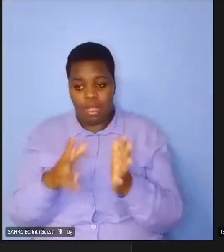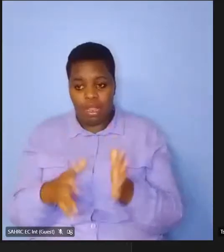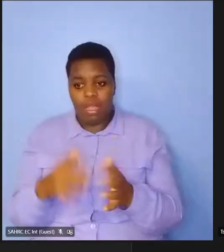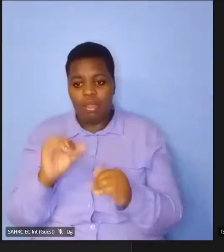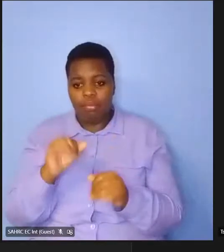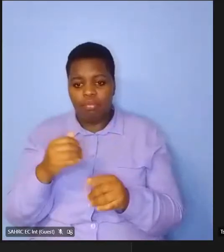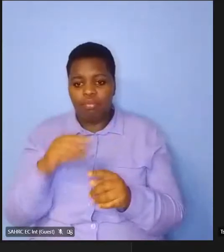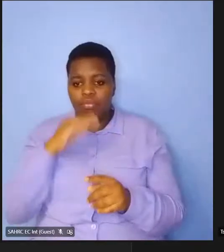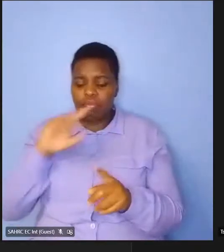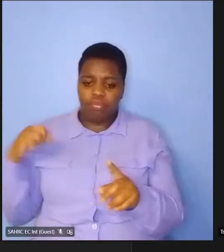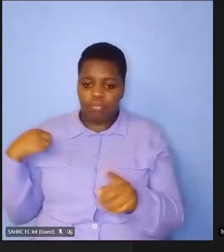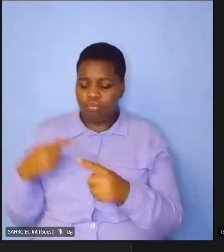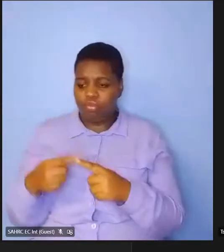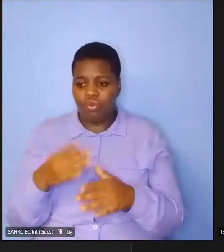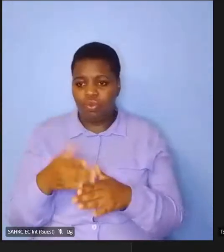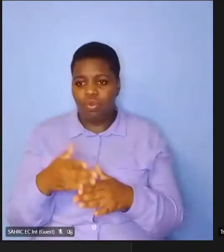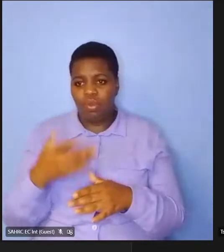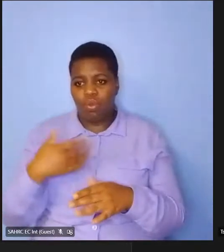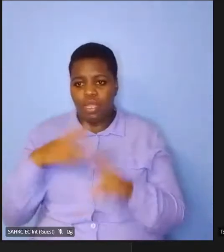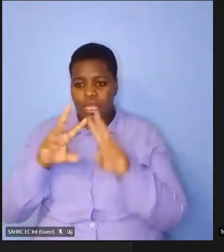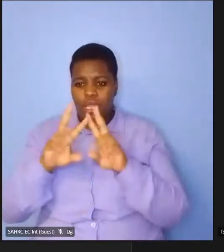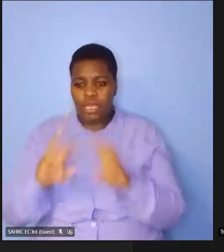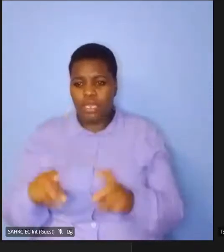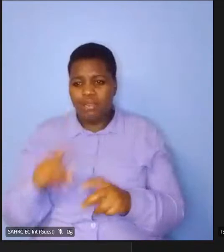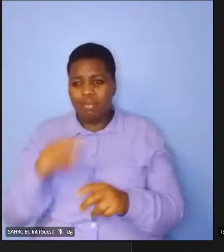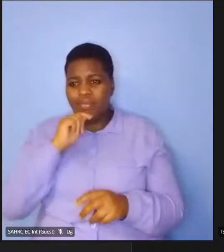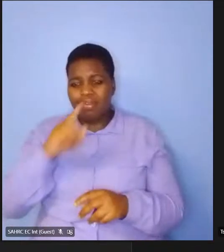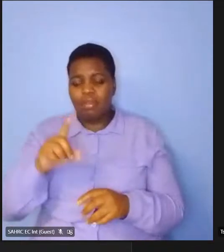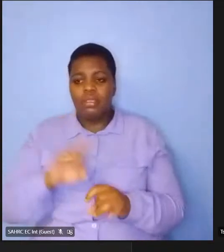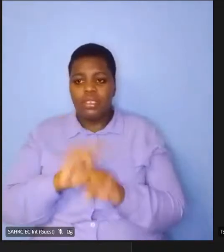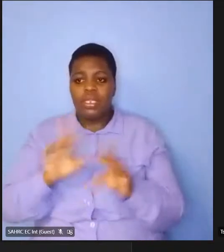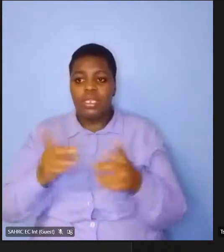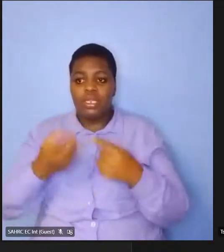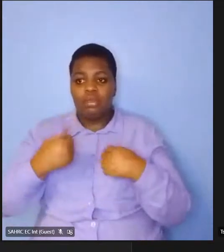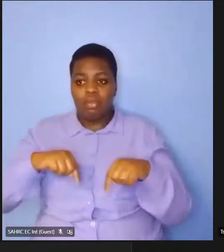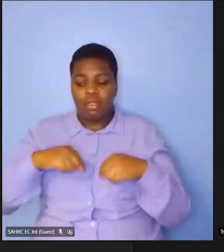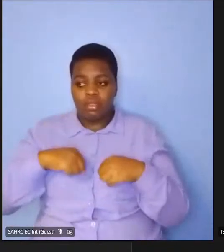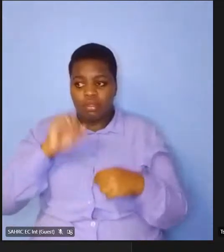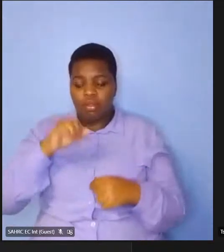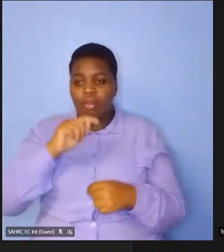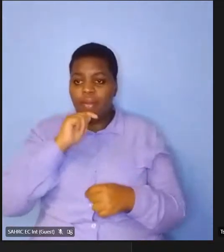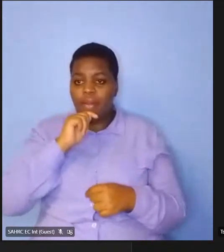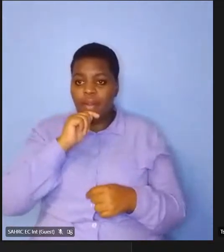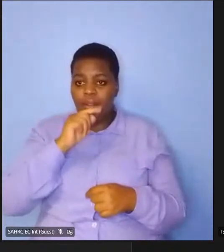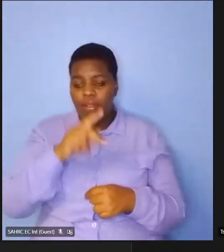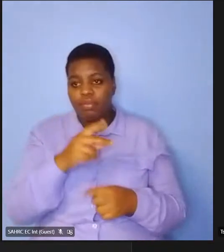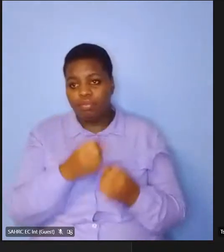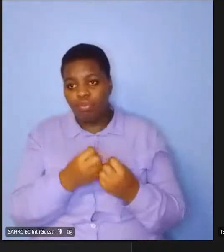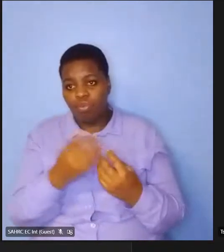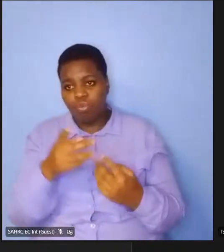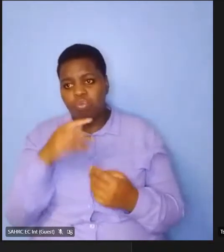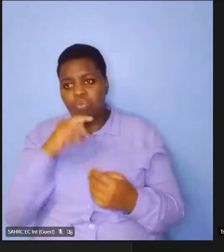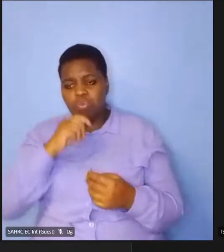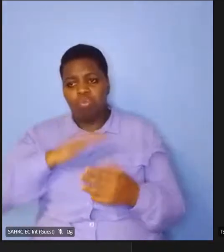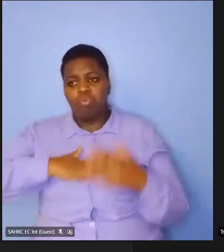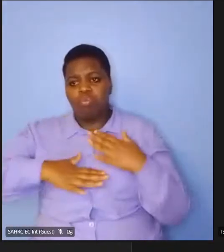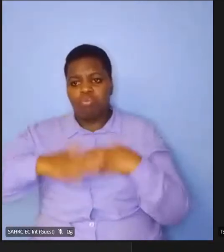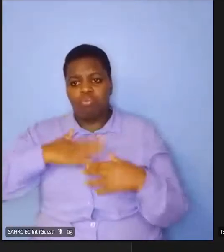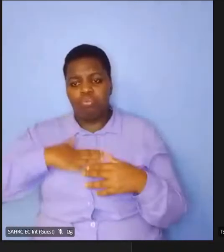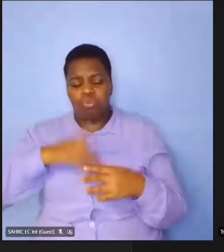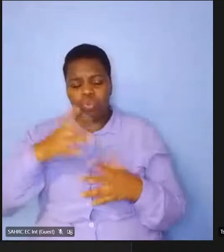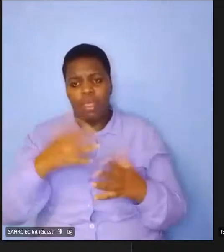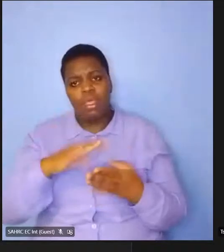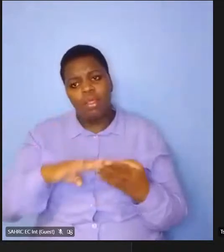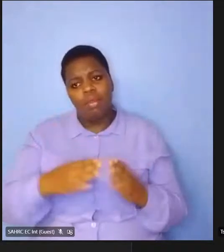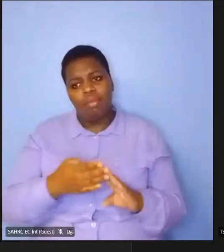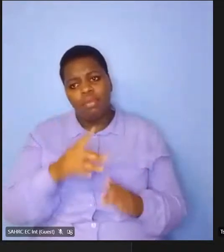our work and through research, it's been clear to us that in many instances, intolerances in schooling communities